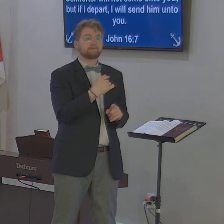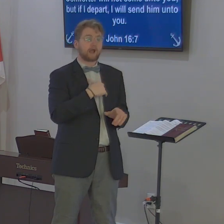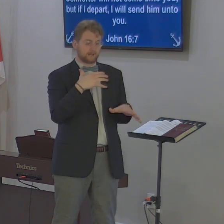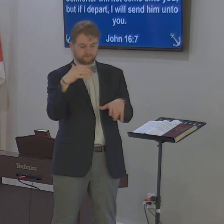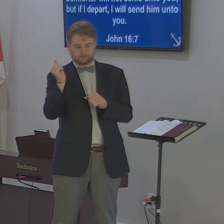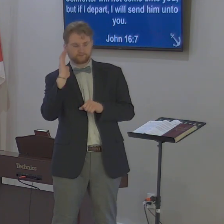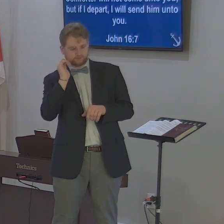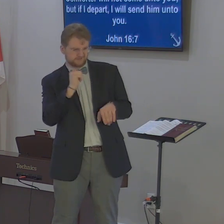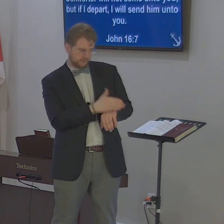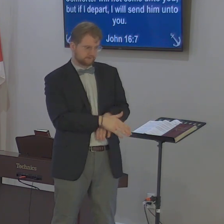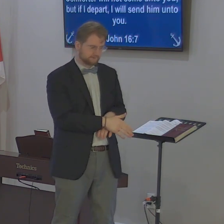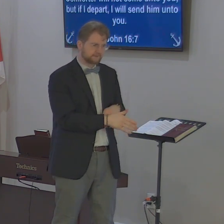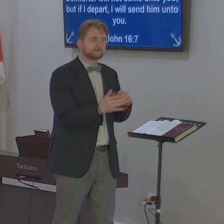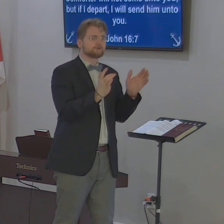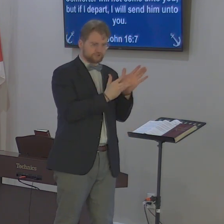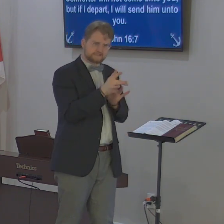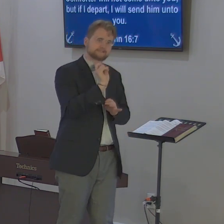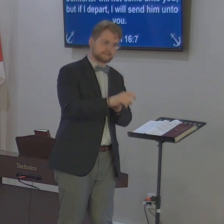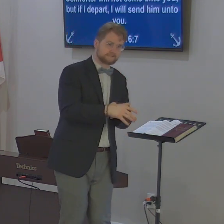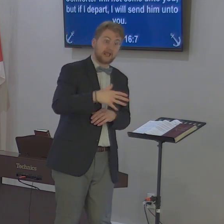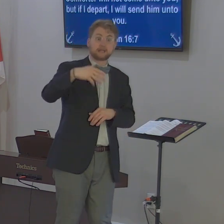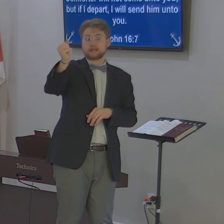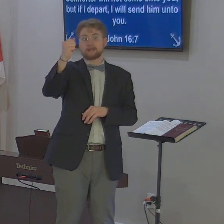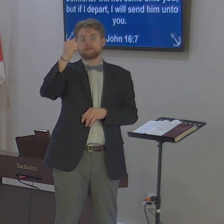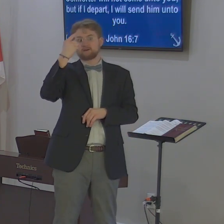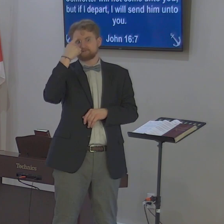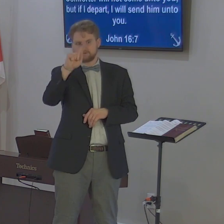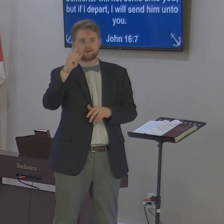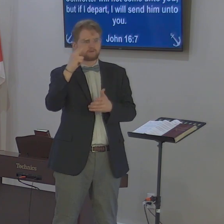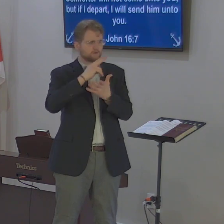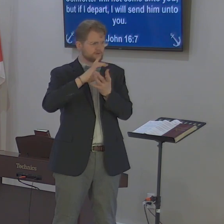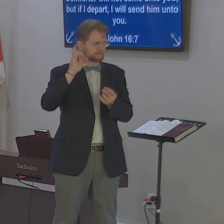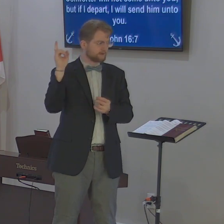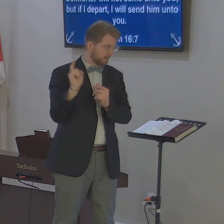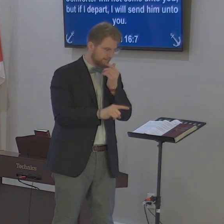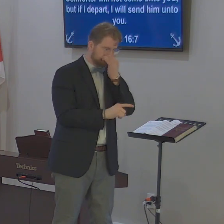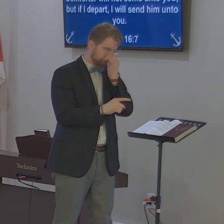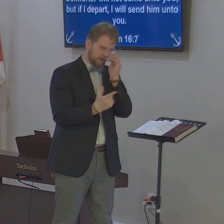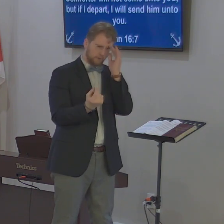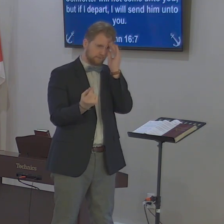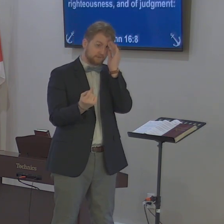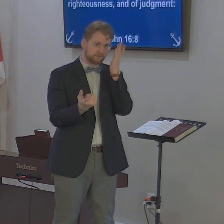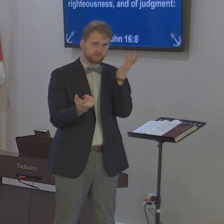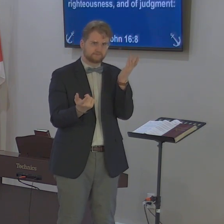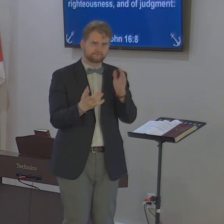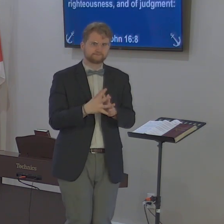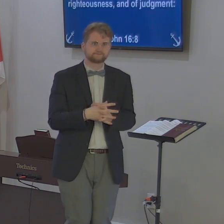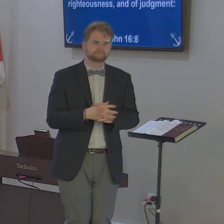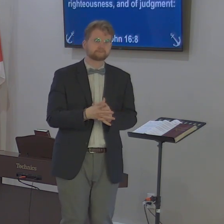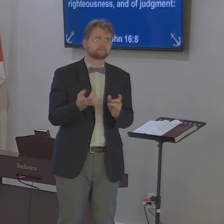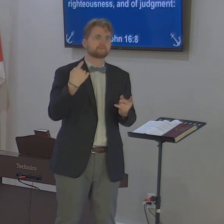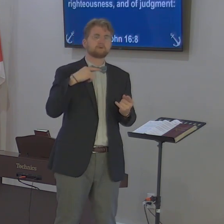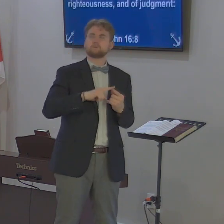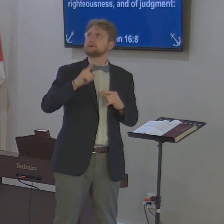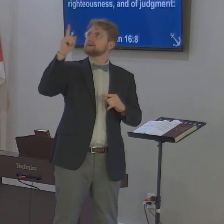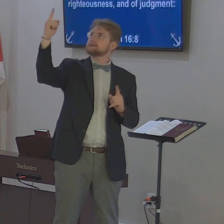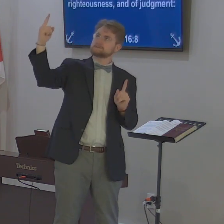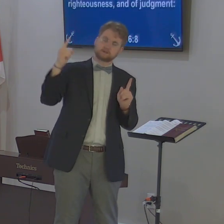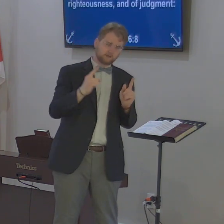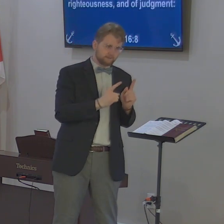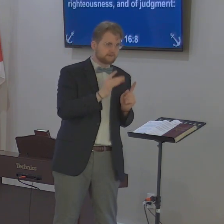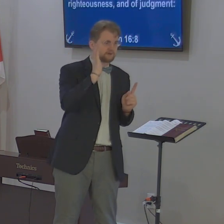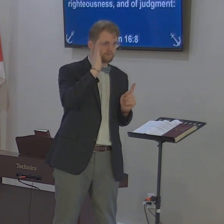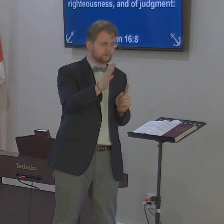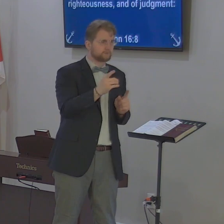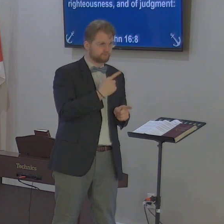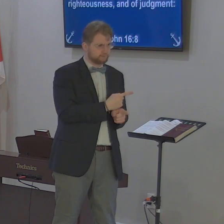you. Jesus has to go away so that the Holy Spirit can come. What in the world are you going to do? And when he has come, he will reprove the world of